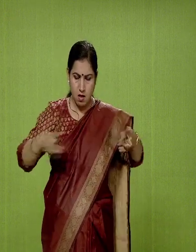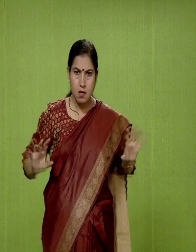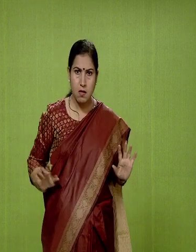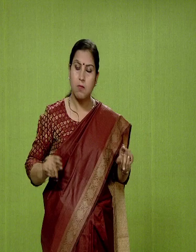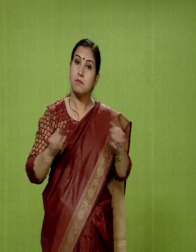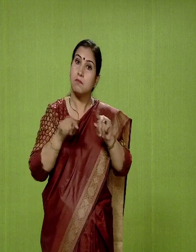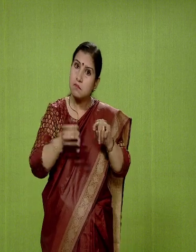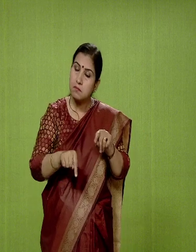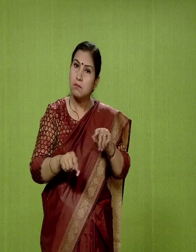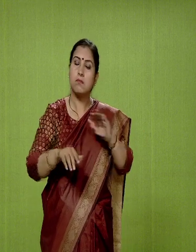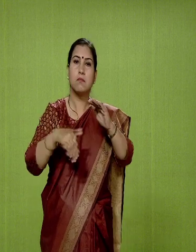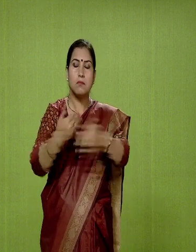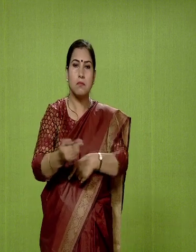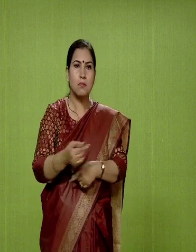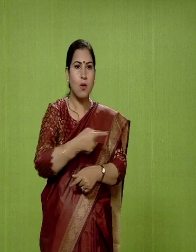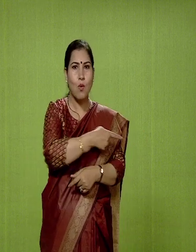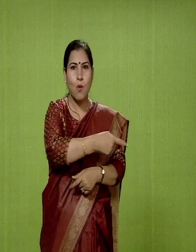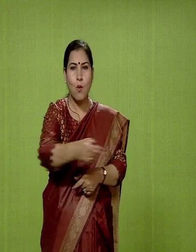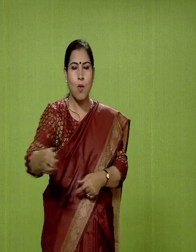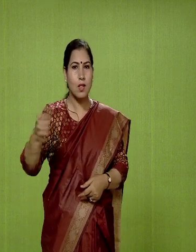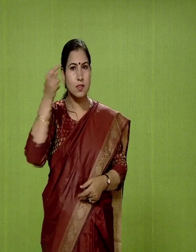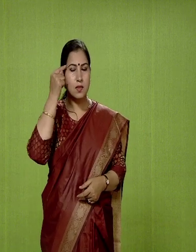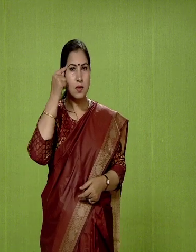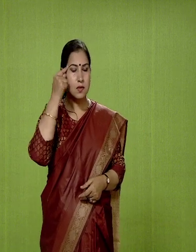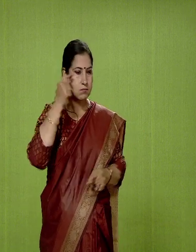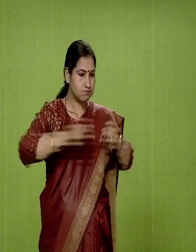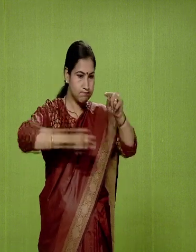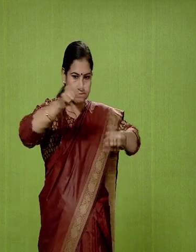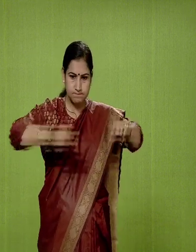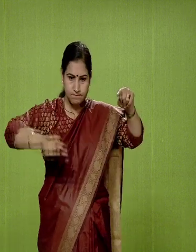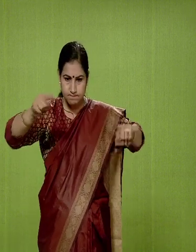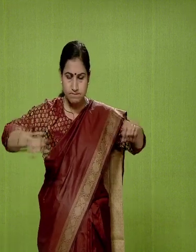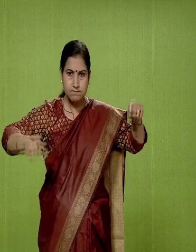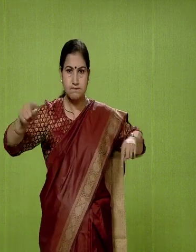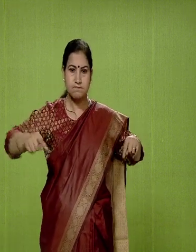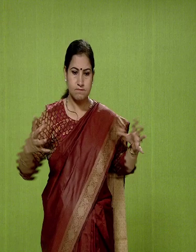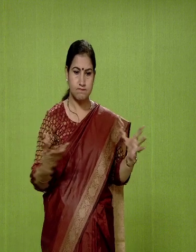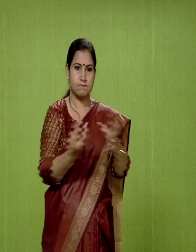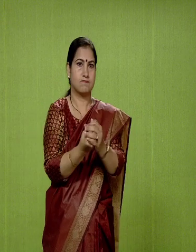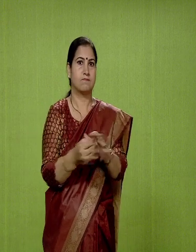and led to creating differences between different sections of the Indian society.